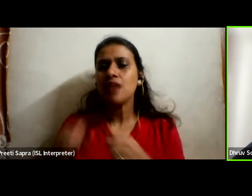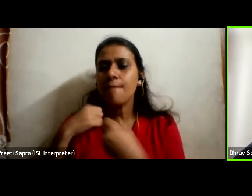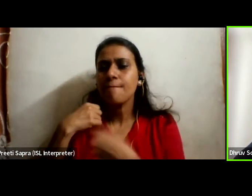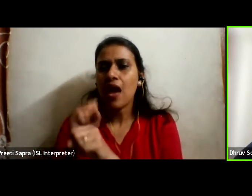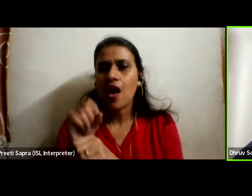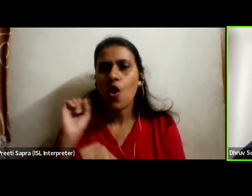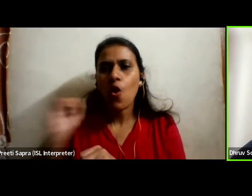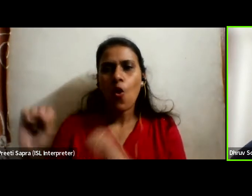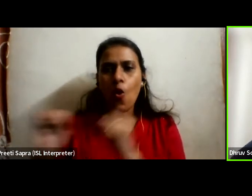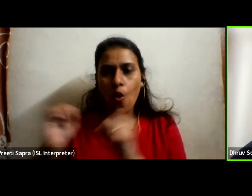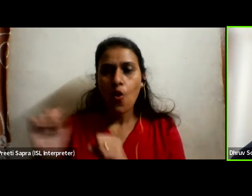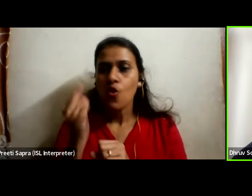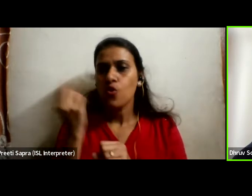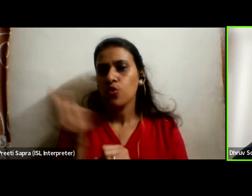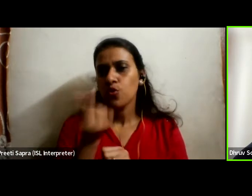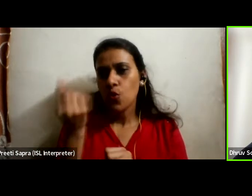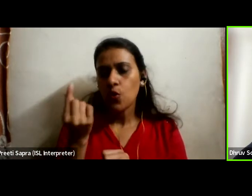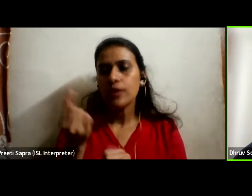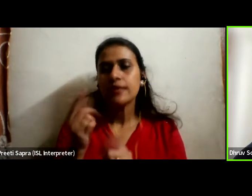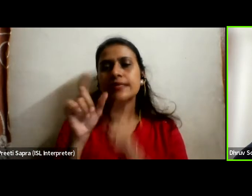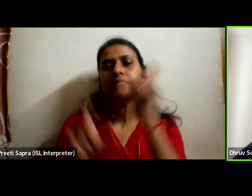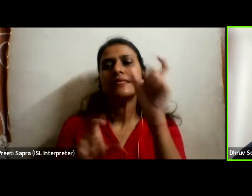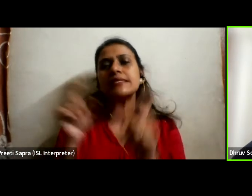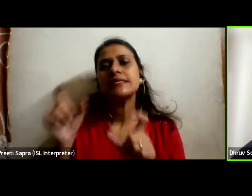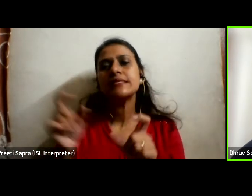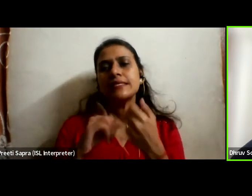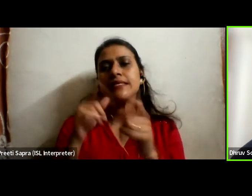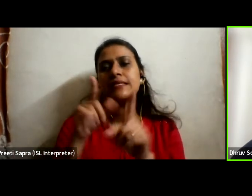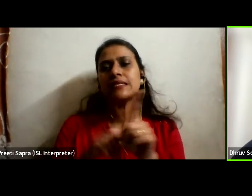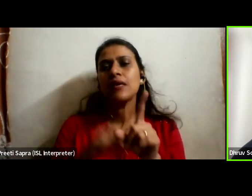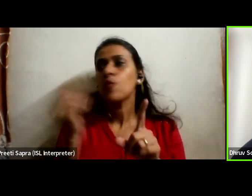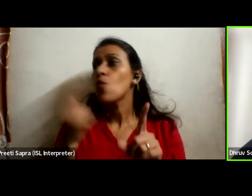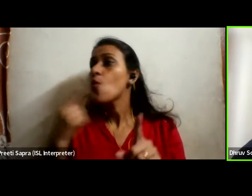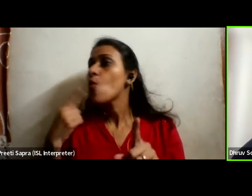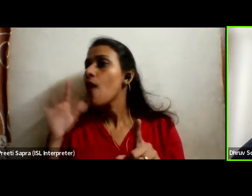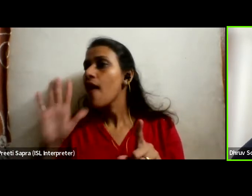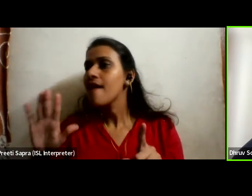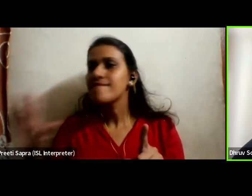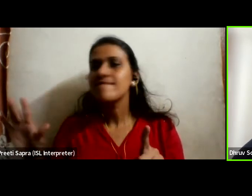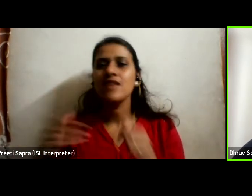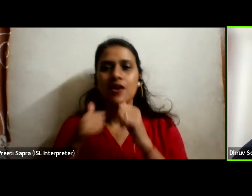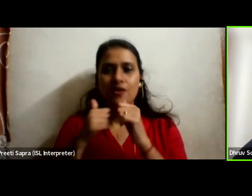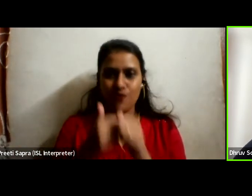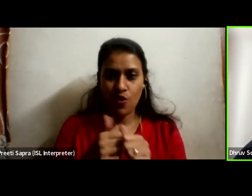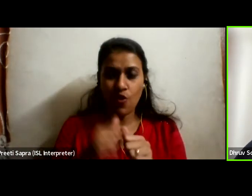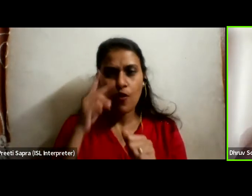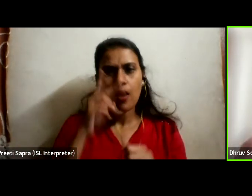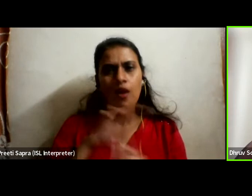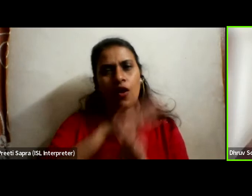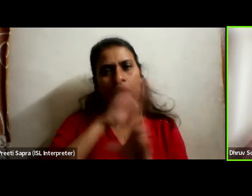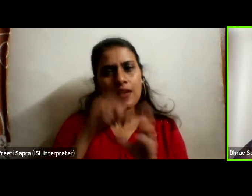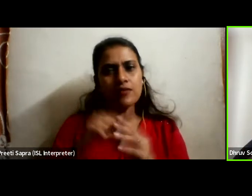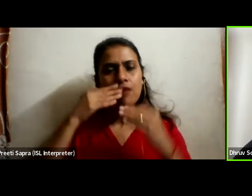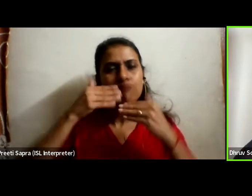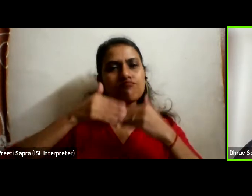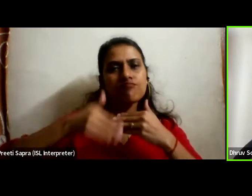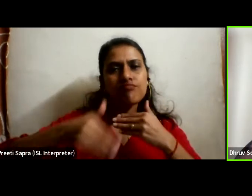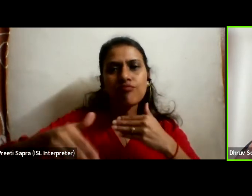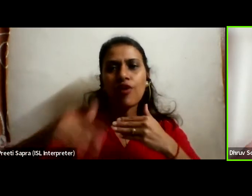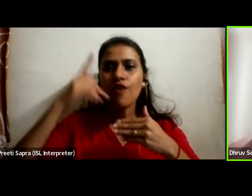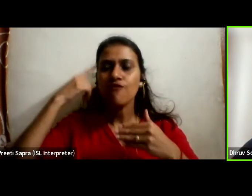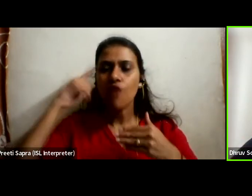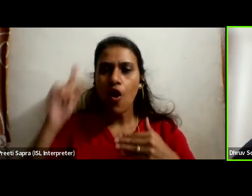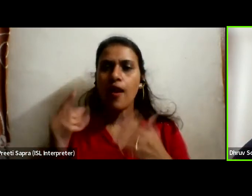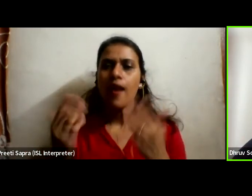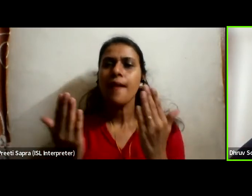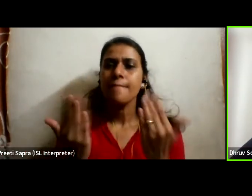inform the users of these systems. Now, this sort of flows in directly with the provisions of